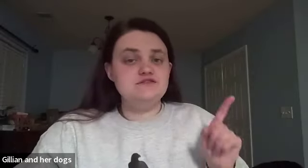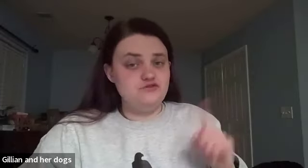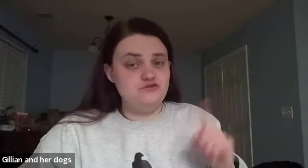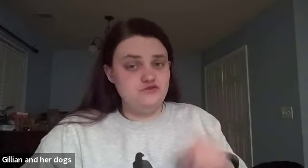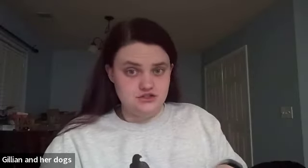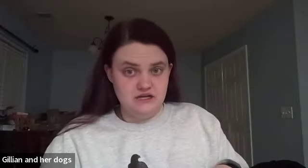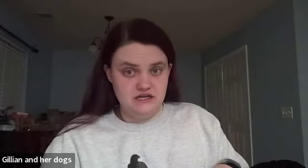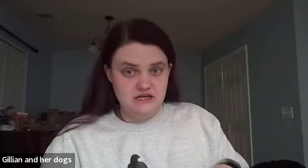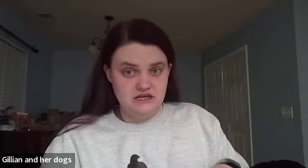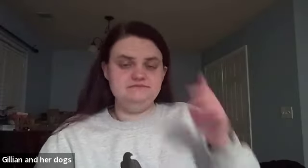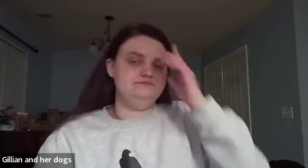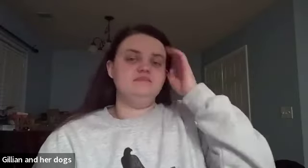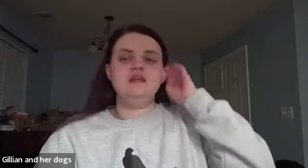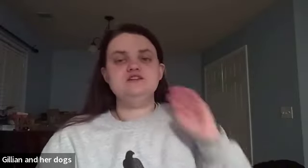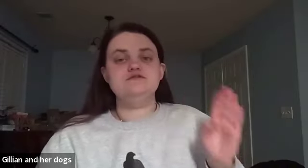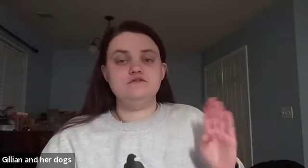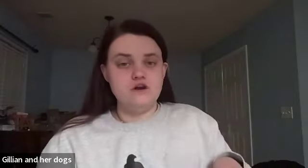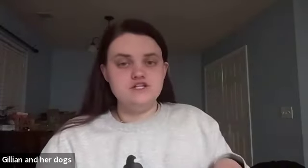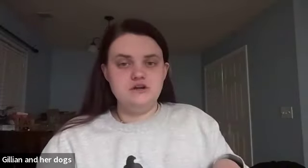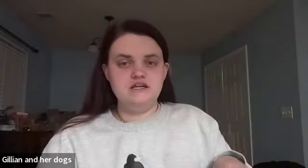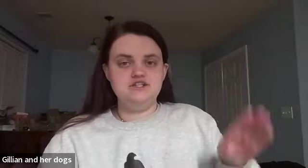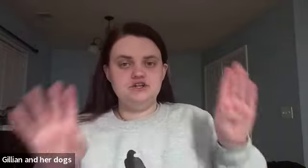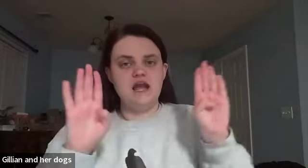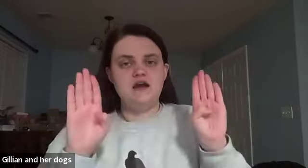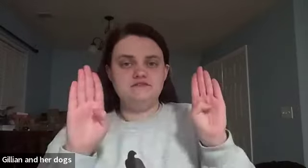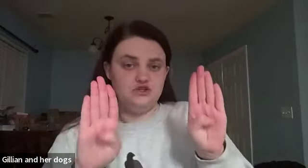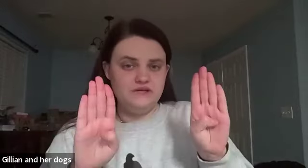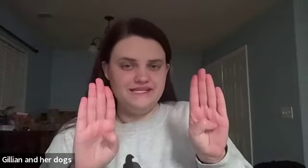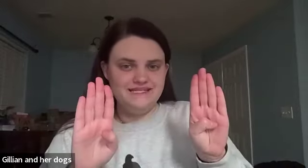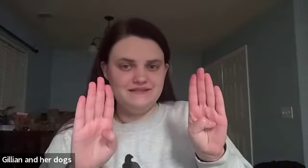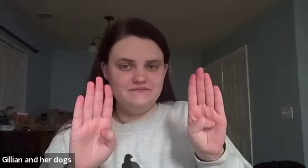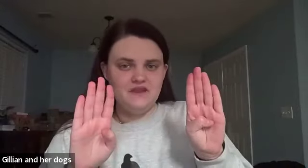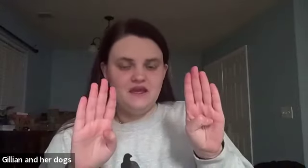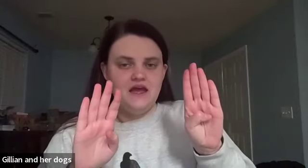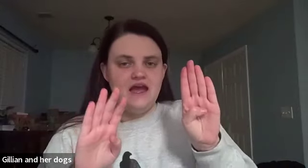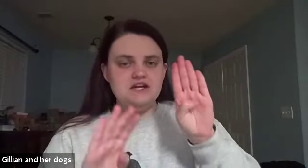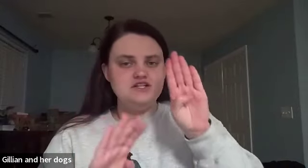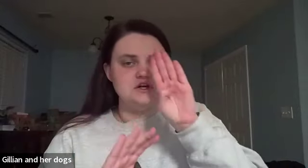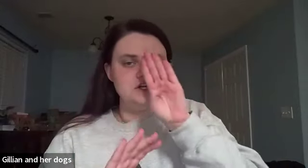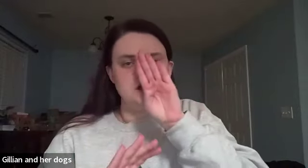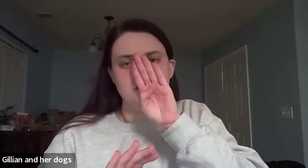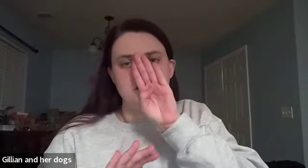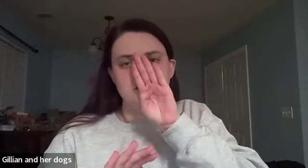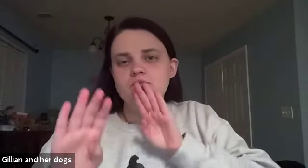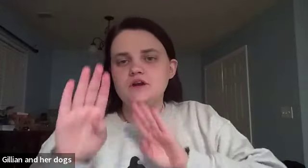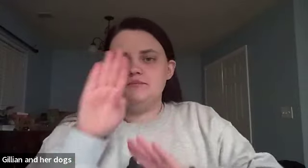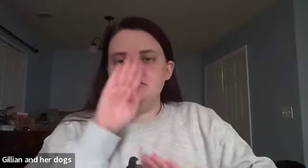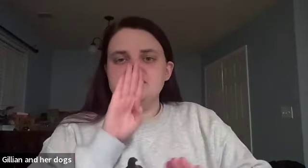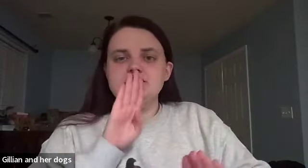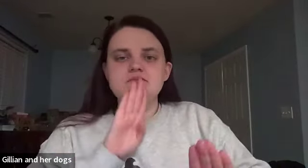is frustrated. And so for frustrated, you're going to have two B's and you're going to put